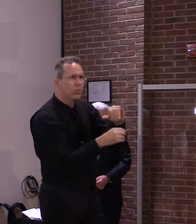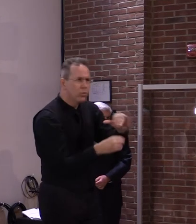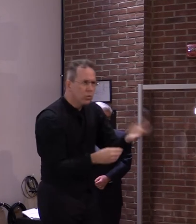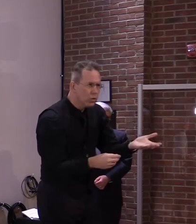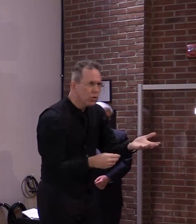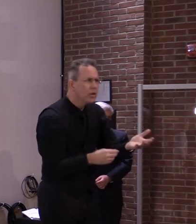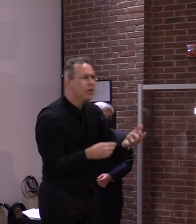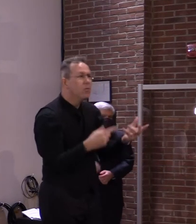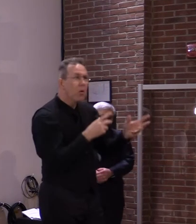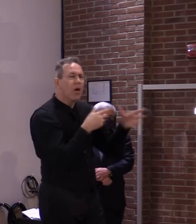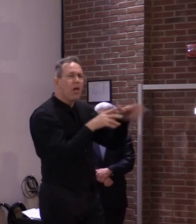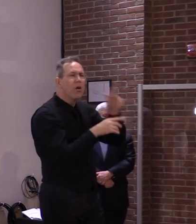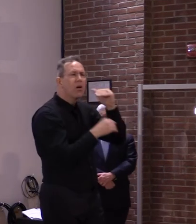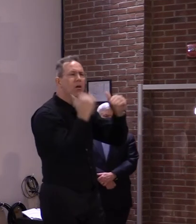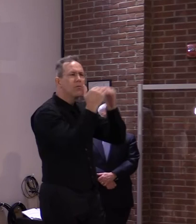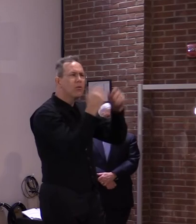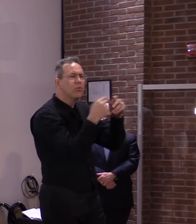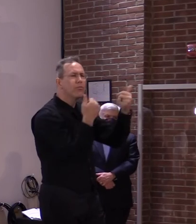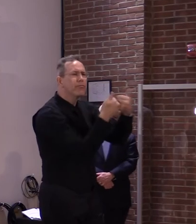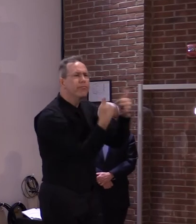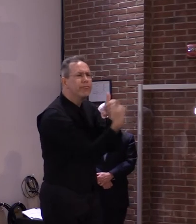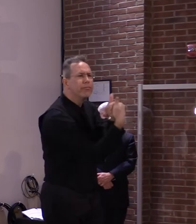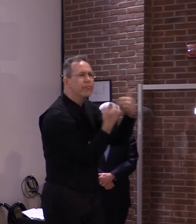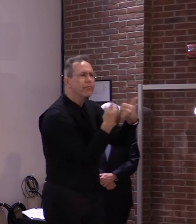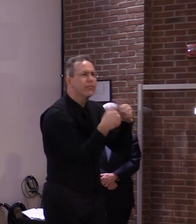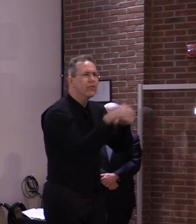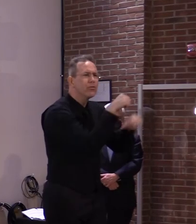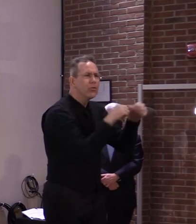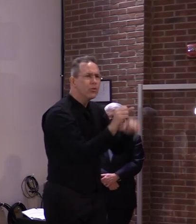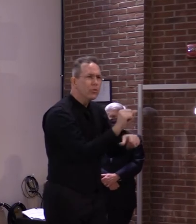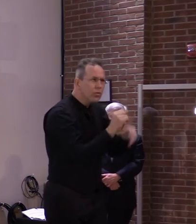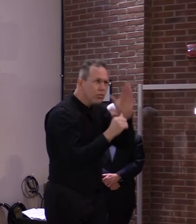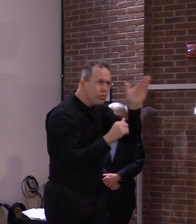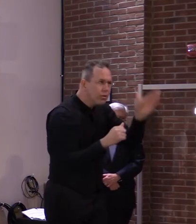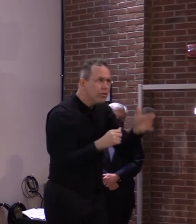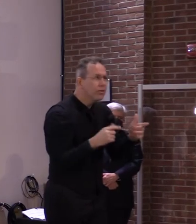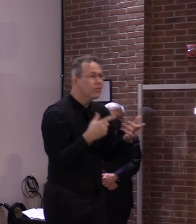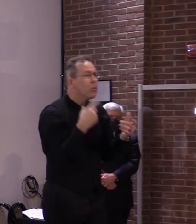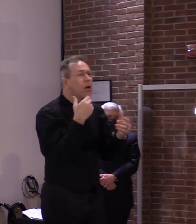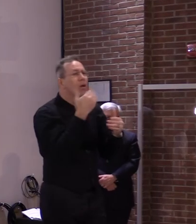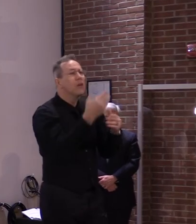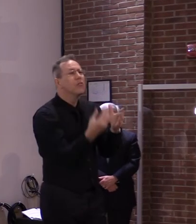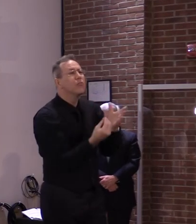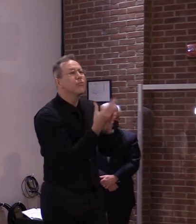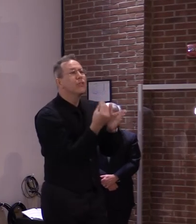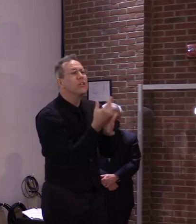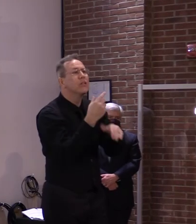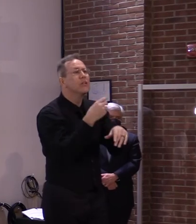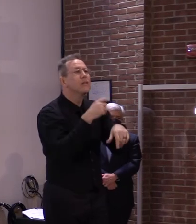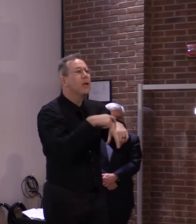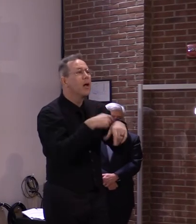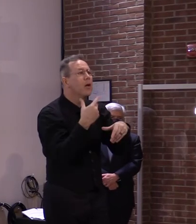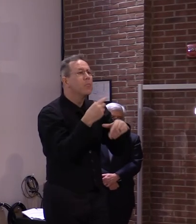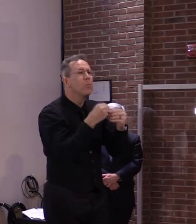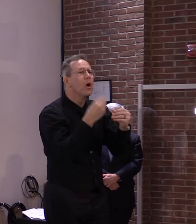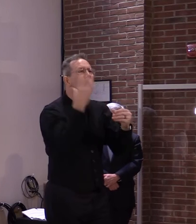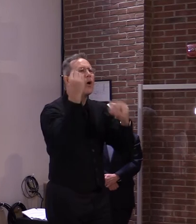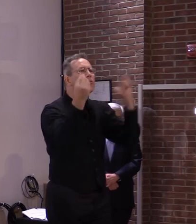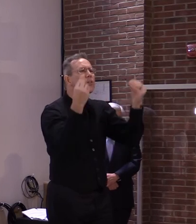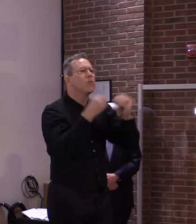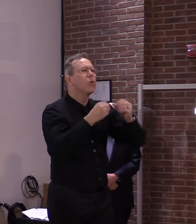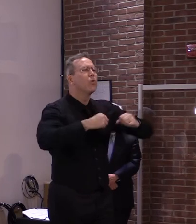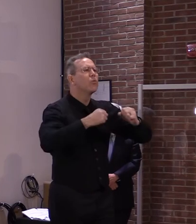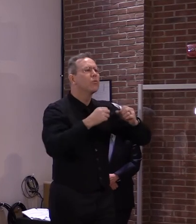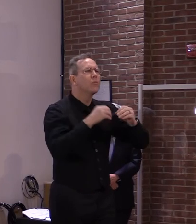outside uh grow and expand as we get closer to spring the intention would be to to make those available broadly available to as many